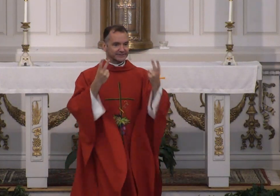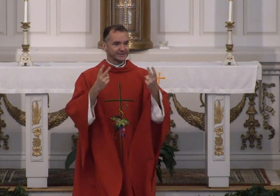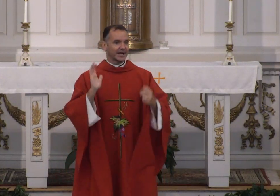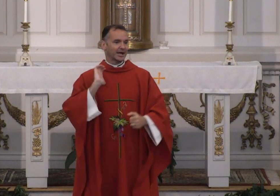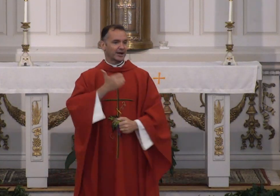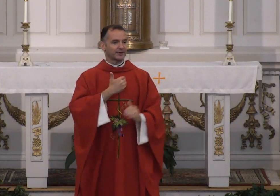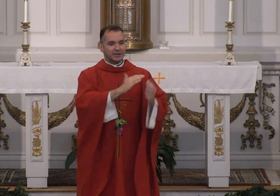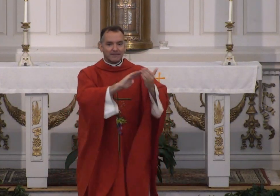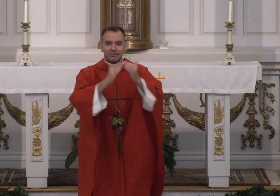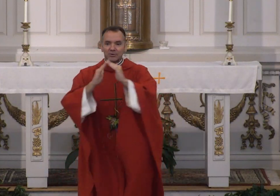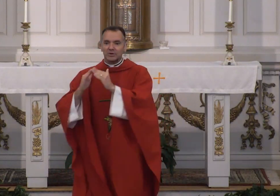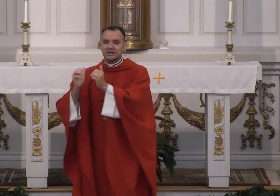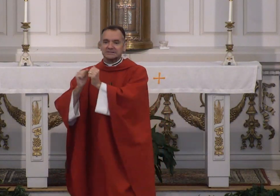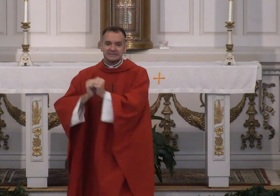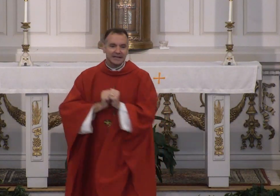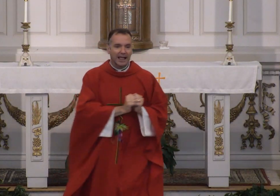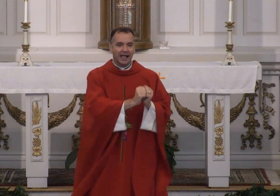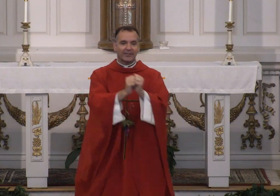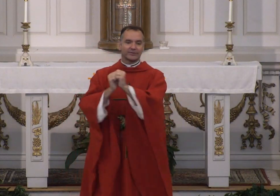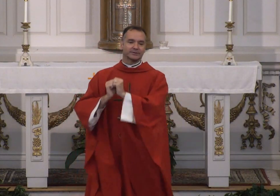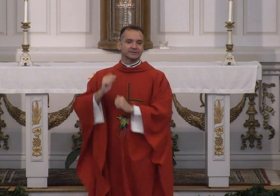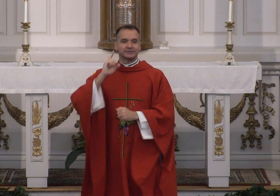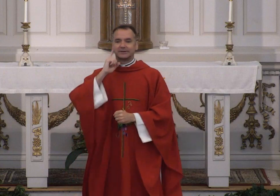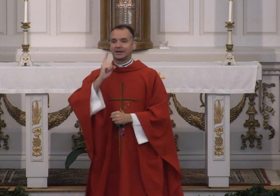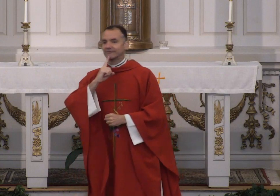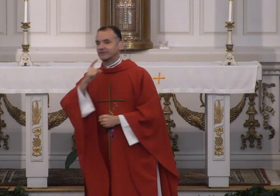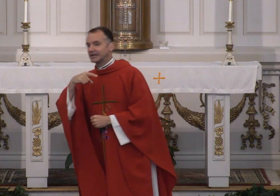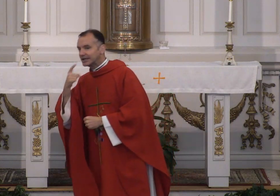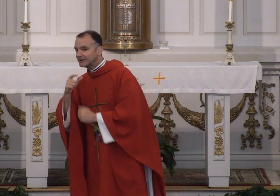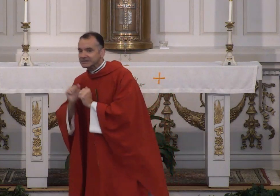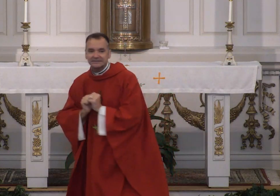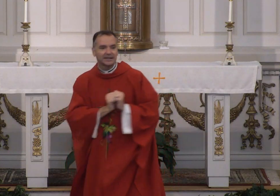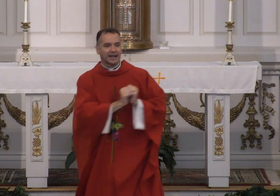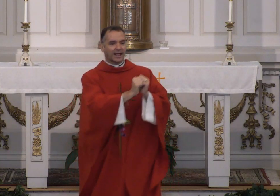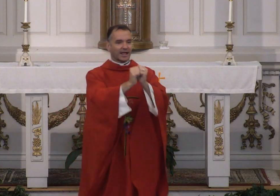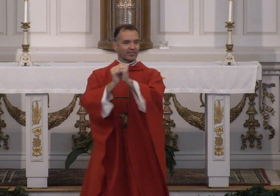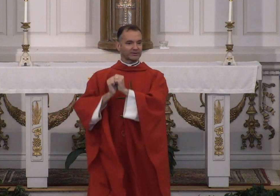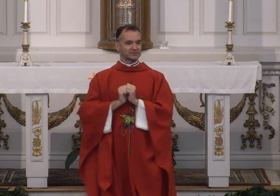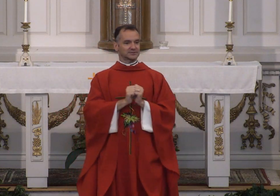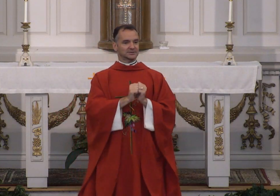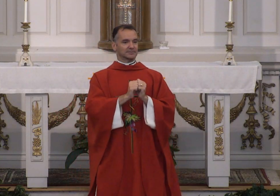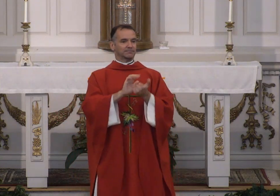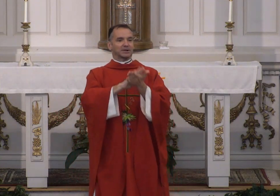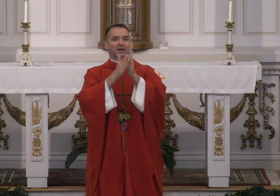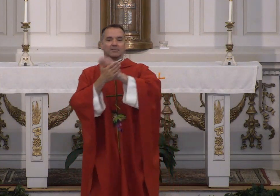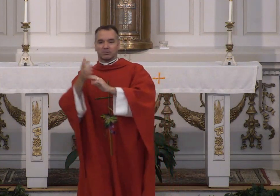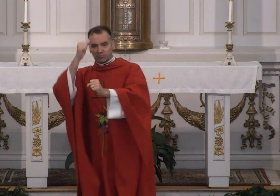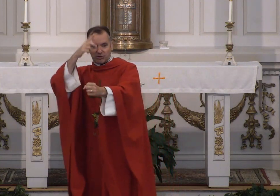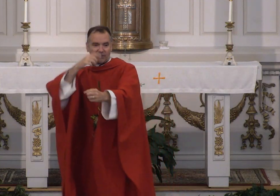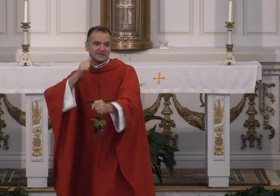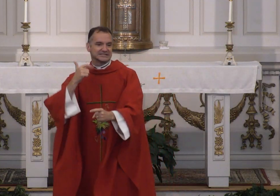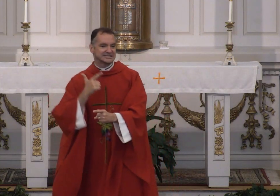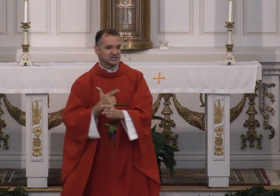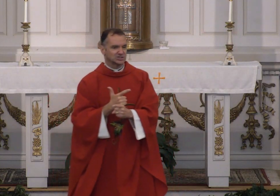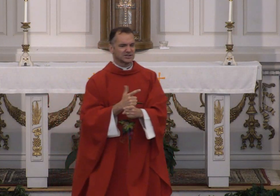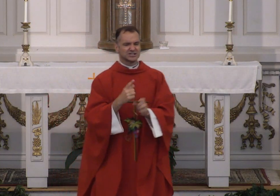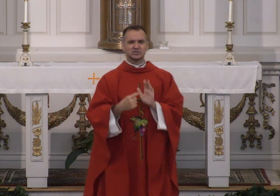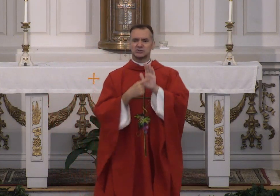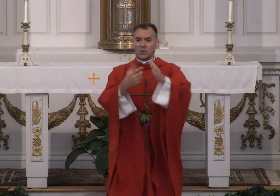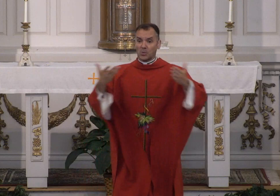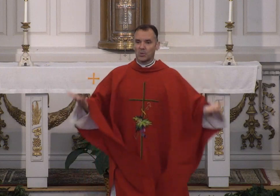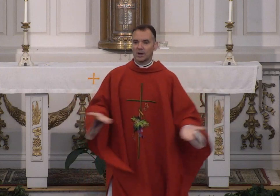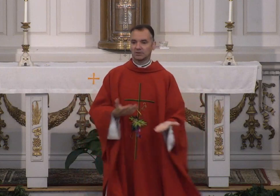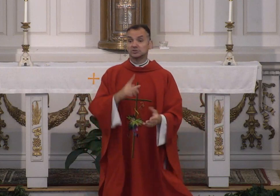by so fast. It's hard to believe. But it's been a beautiful thing to see this community develop